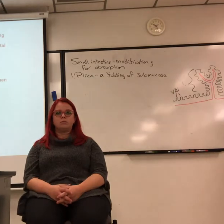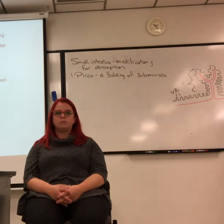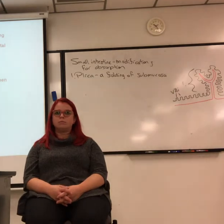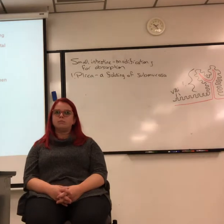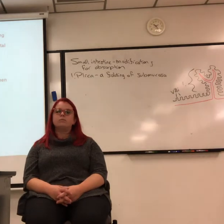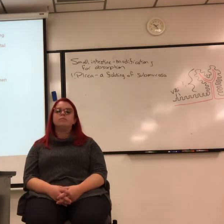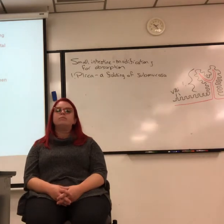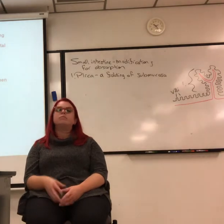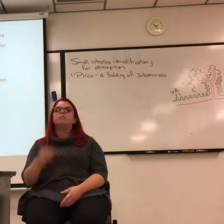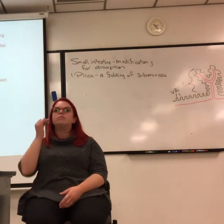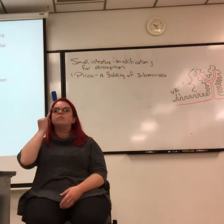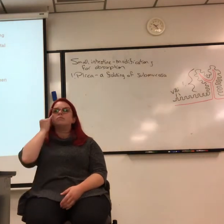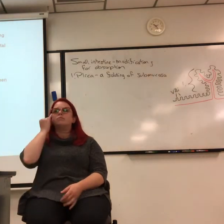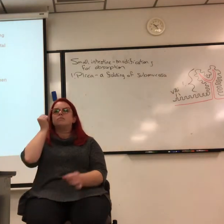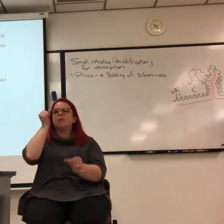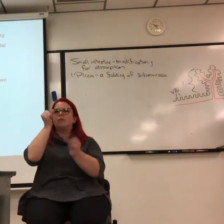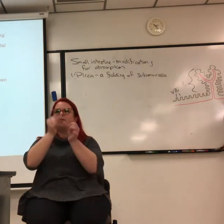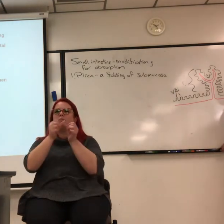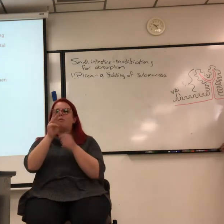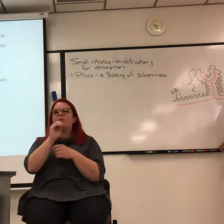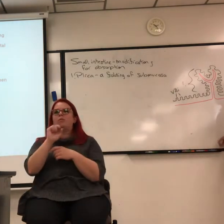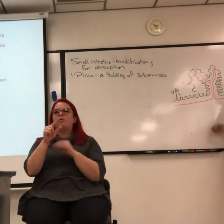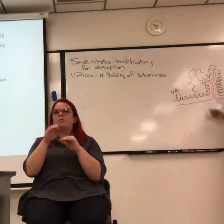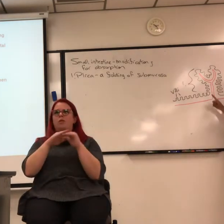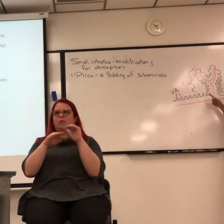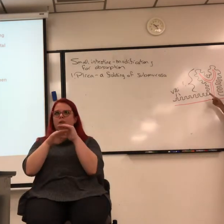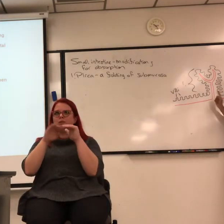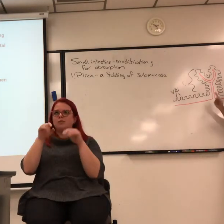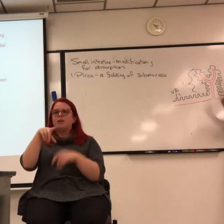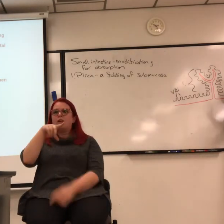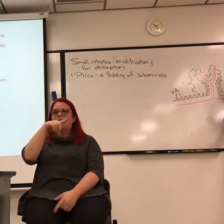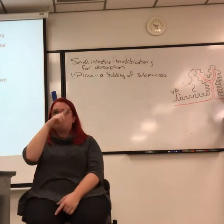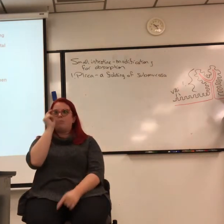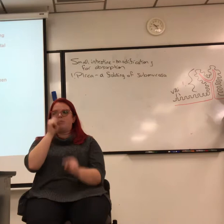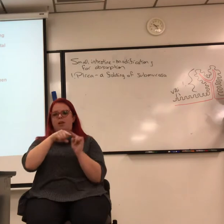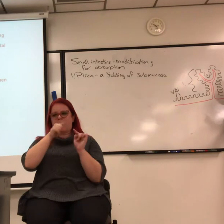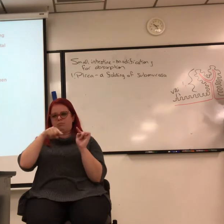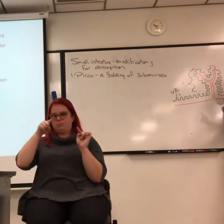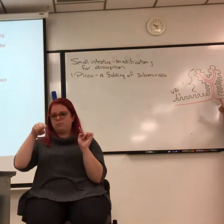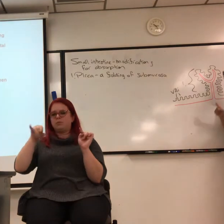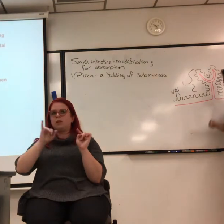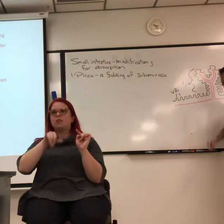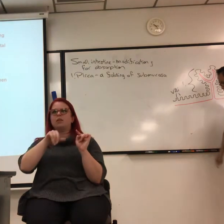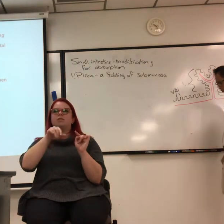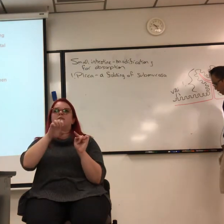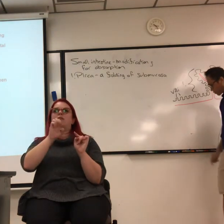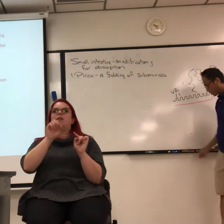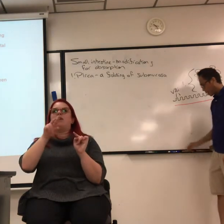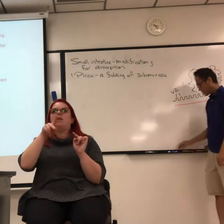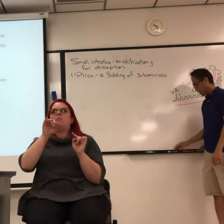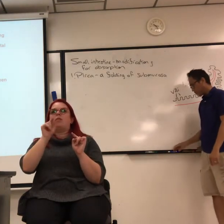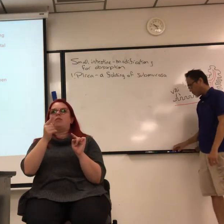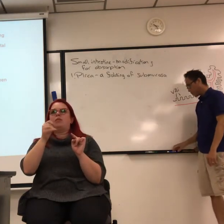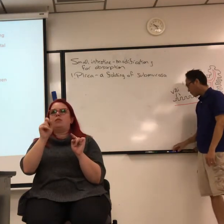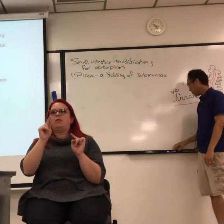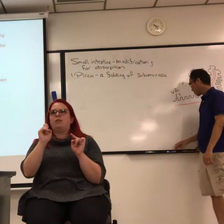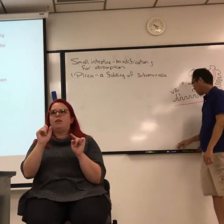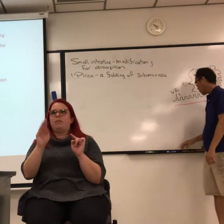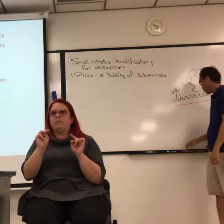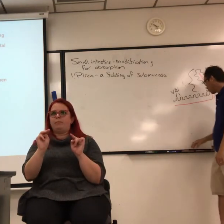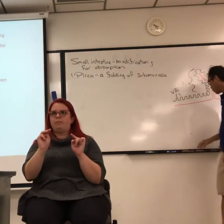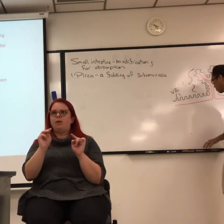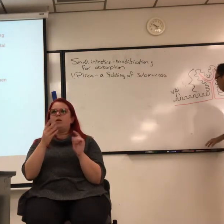If you remember our wall layers, the black squiggly line, the villi, that's the epithelium. So what underlies the